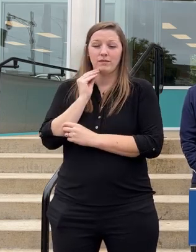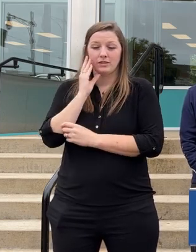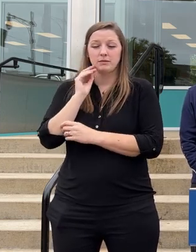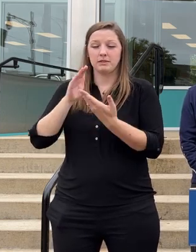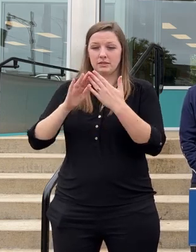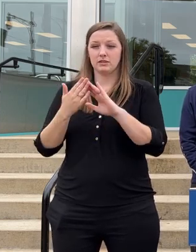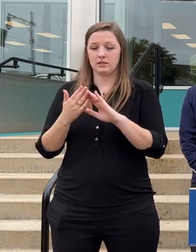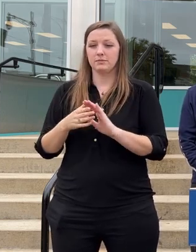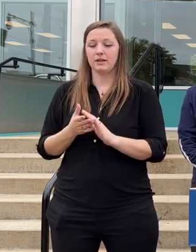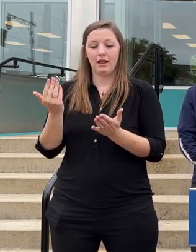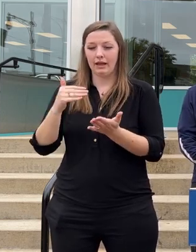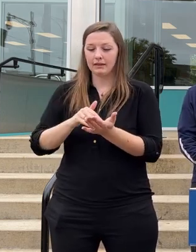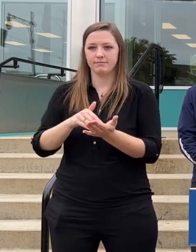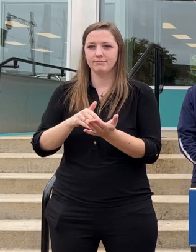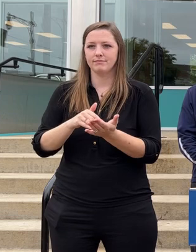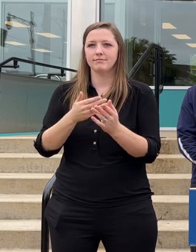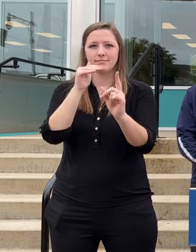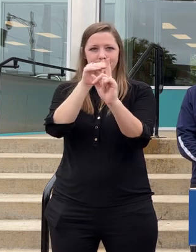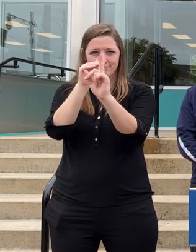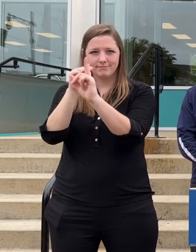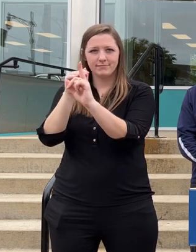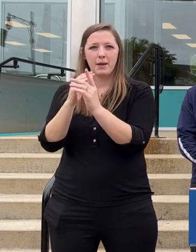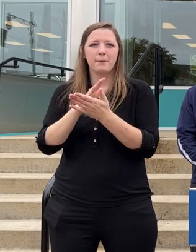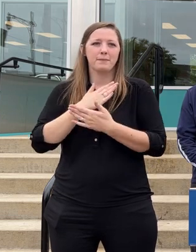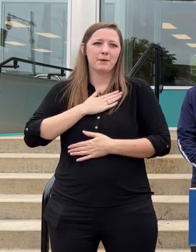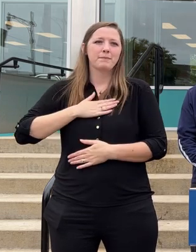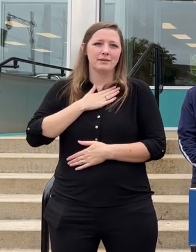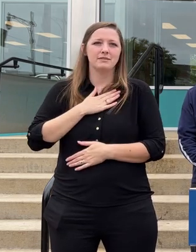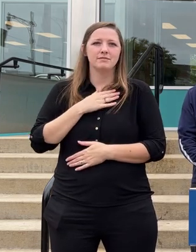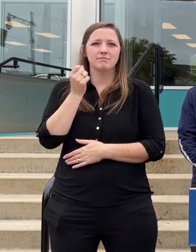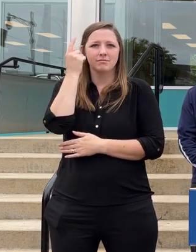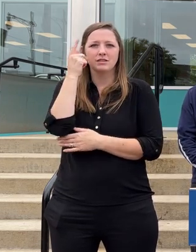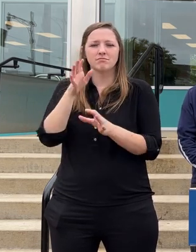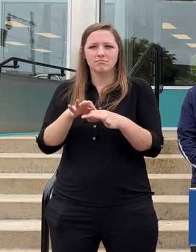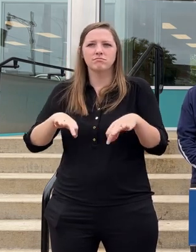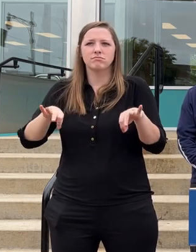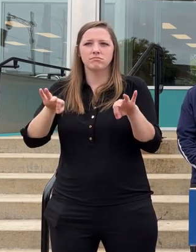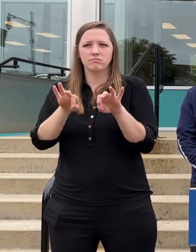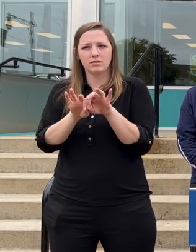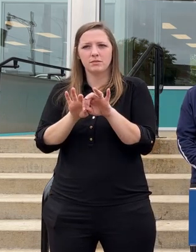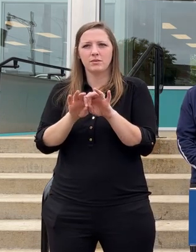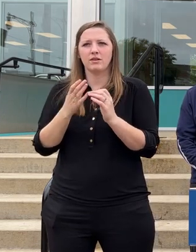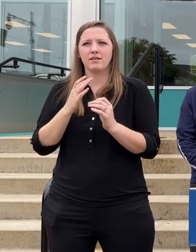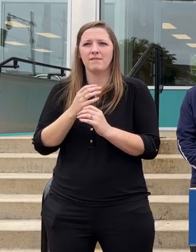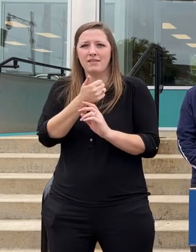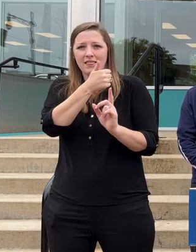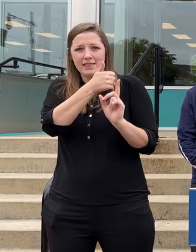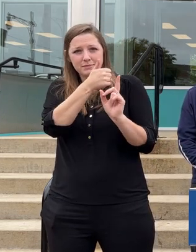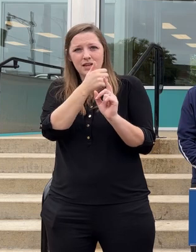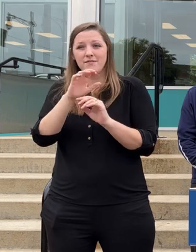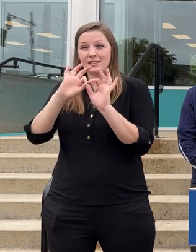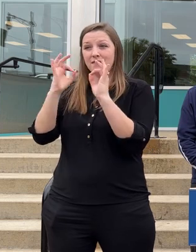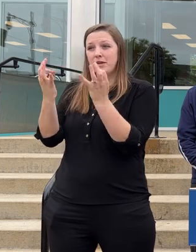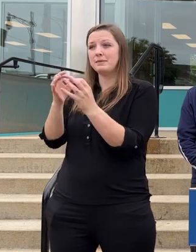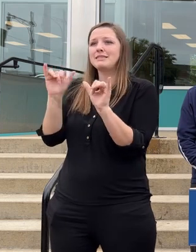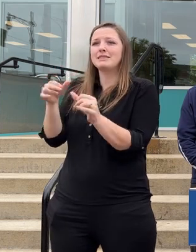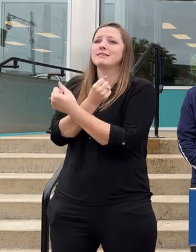community. Again, we just want everyone to be cognizant of how important it is to have themselves as well as their family prepared and to stay